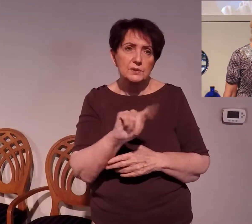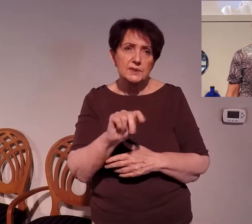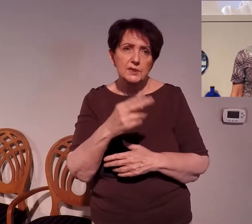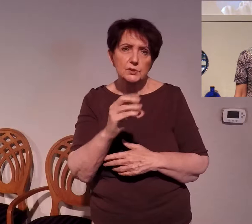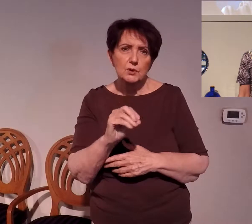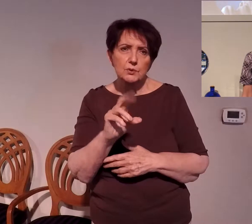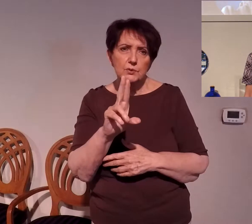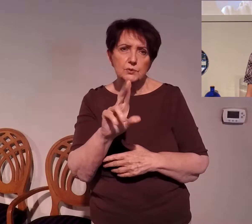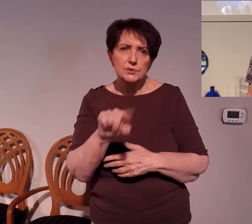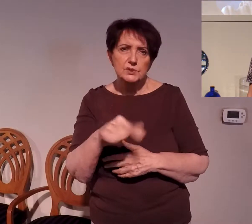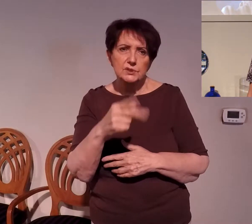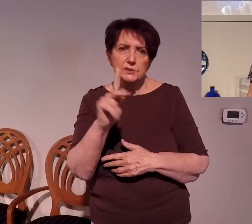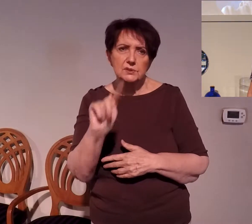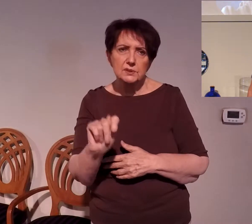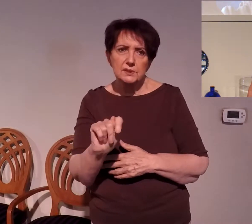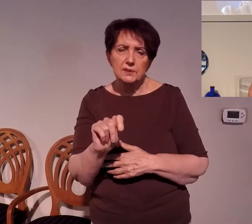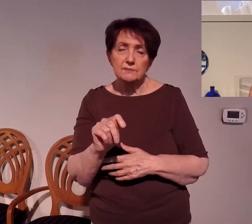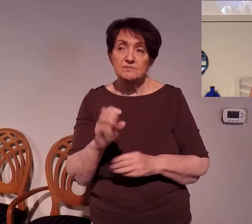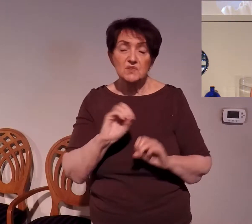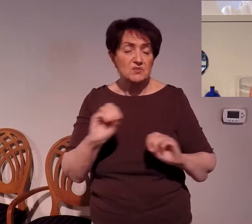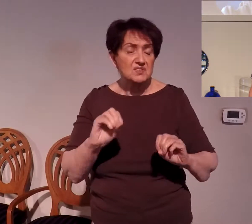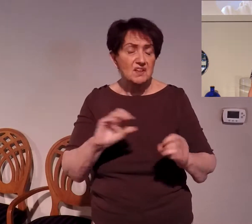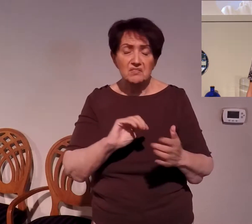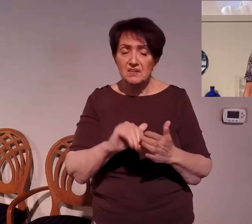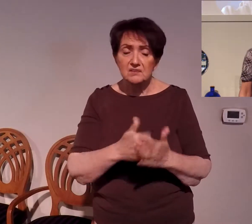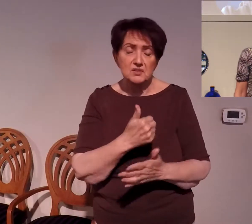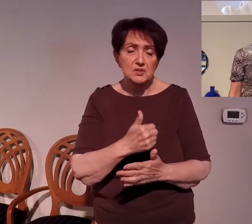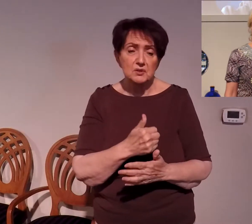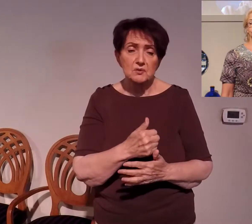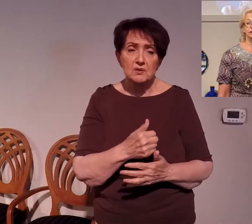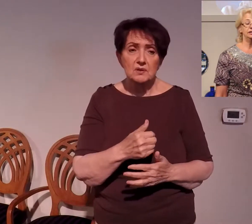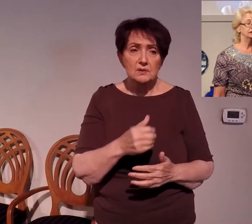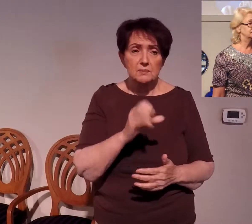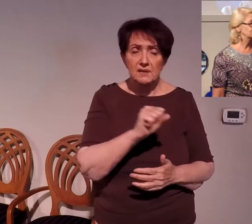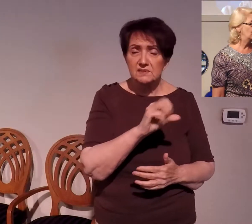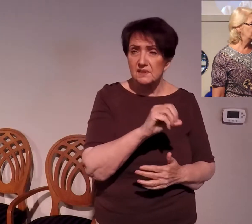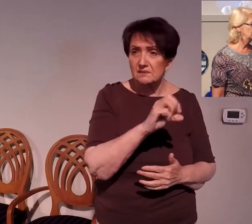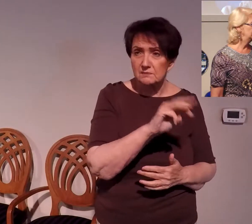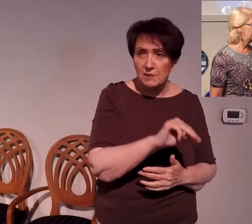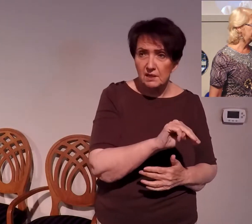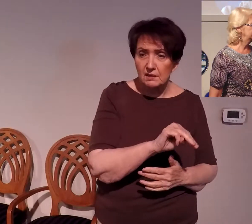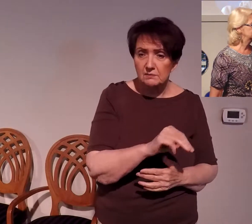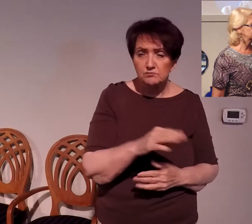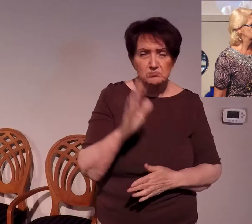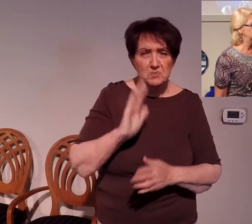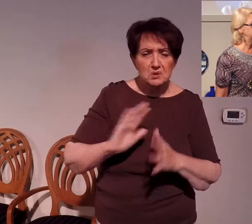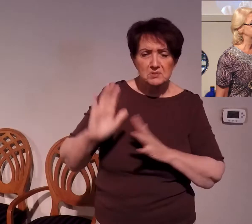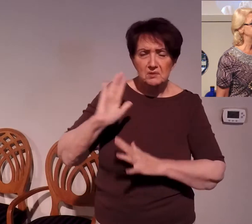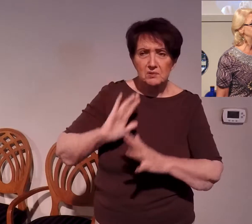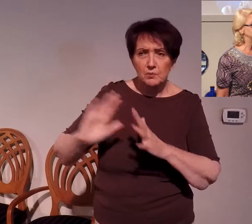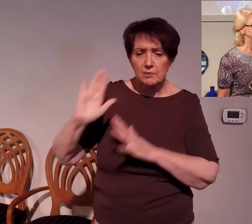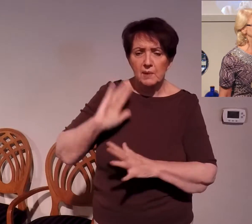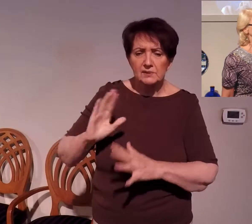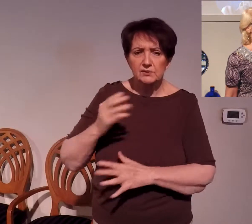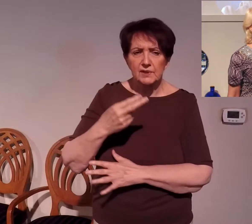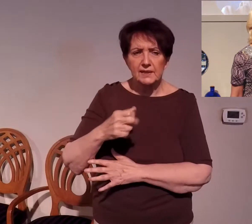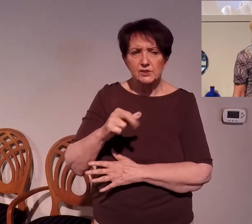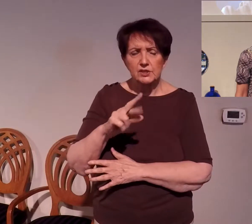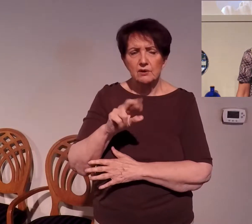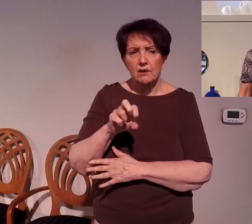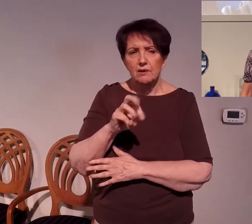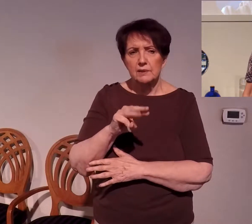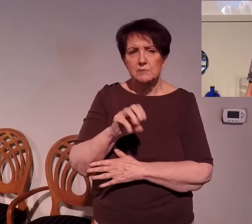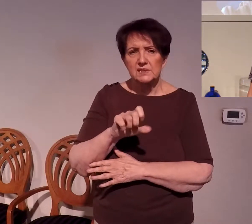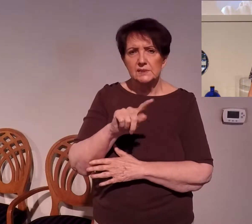new about the science of mind. There's nothing new about metaphysics. We trace our lineage all the way back into the Hermetic teachings,